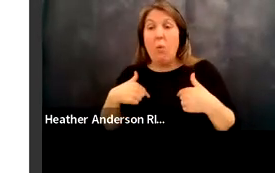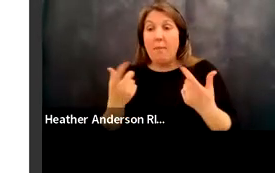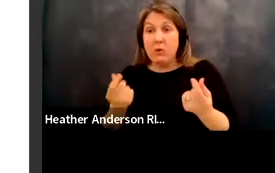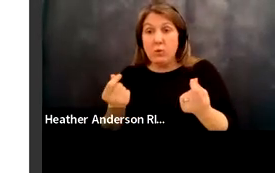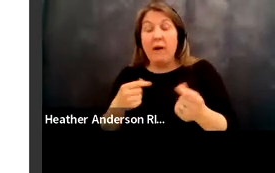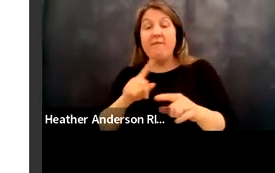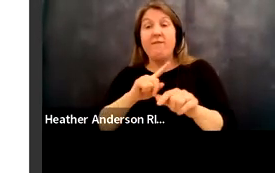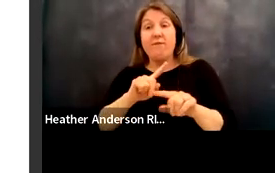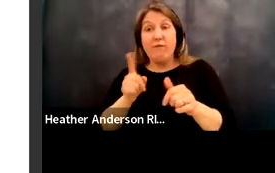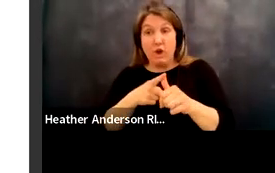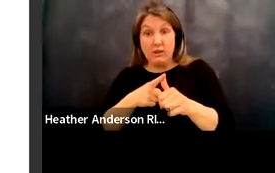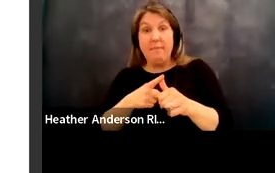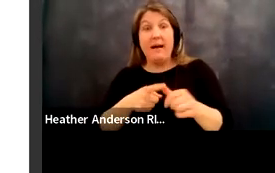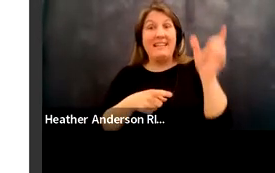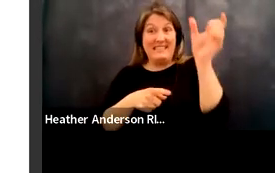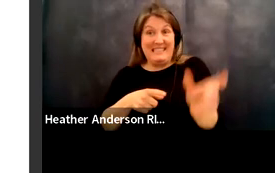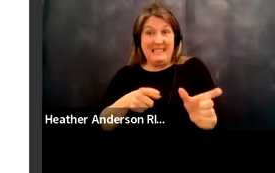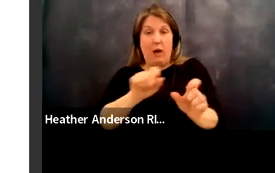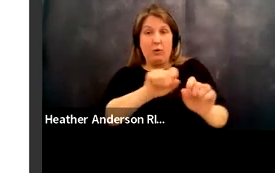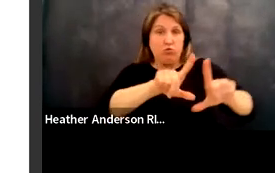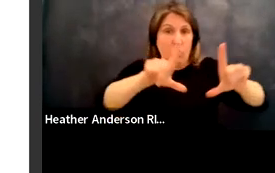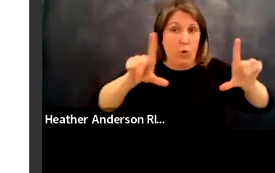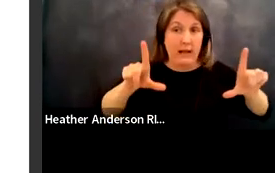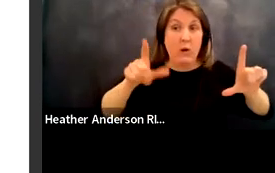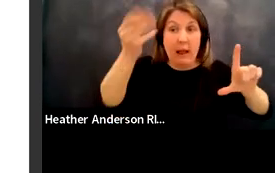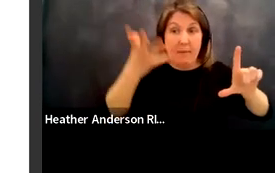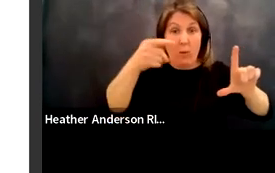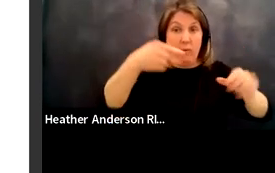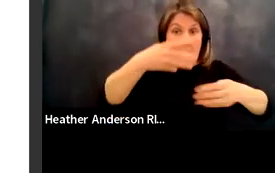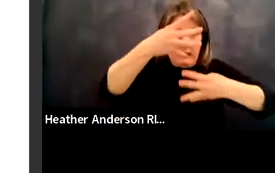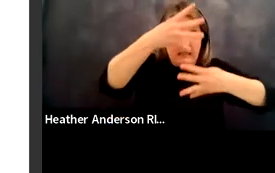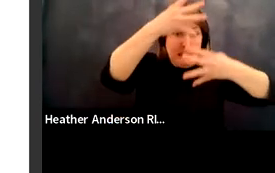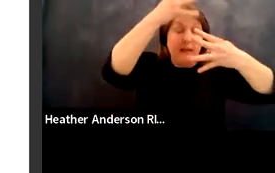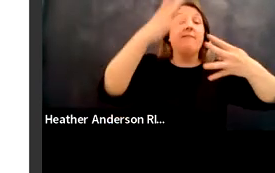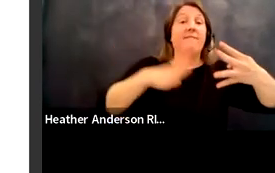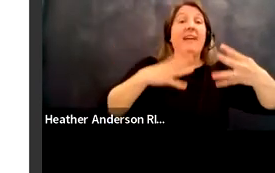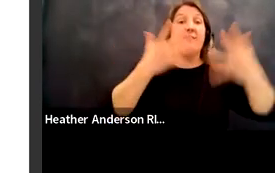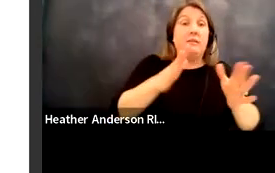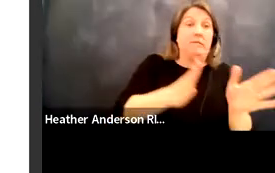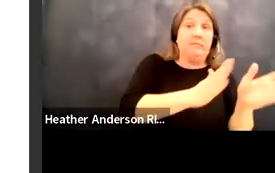let me know when you want me to scroll down. And then we can go over to the right side to view the last document.